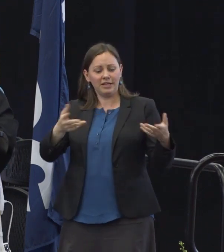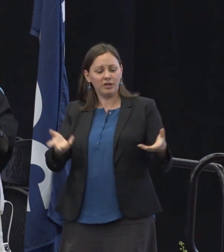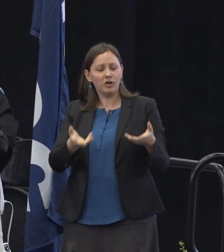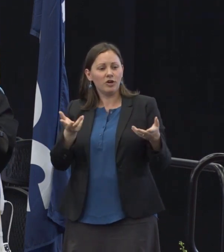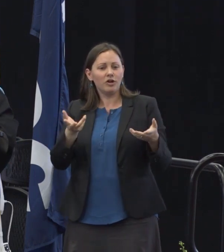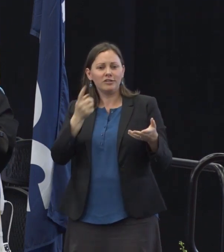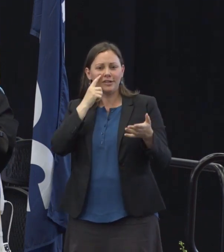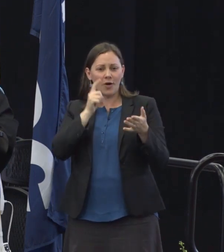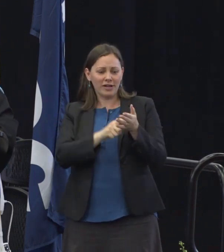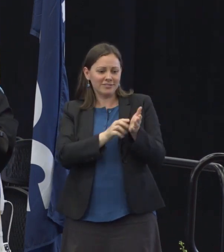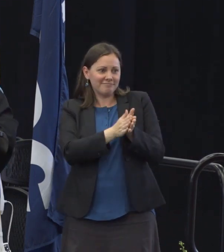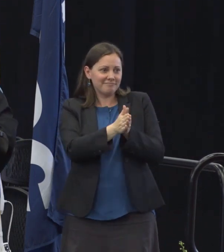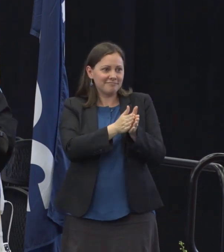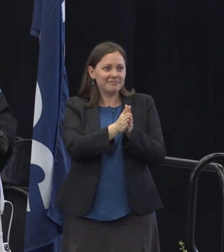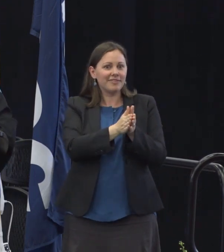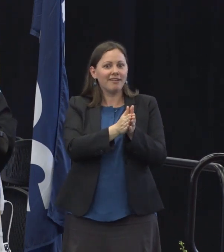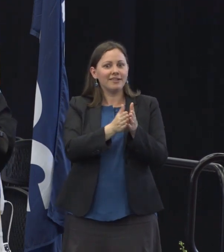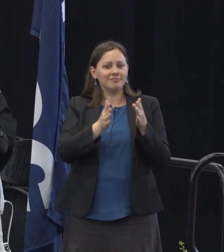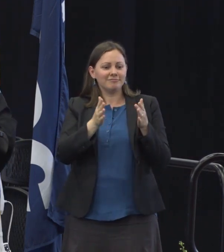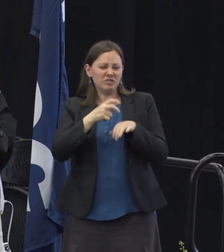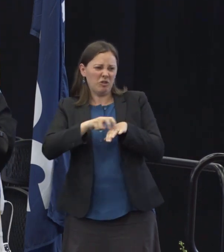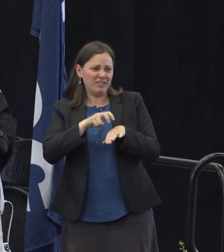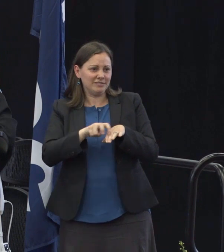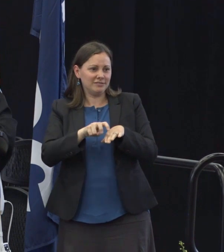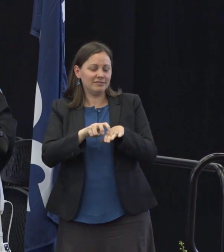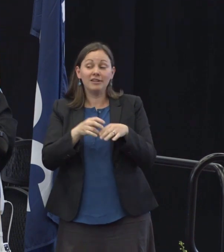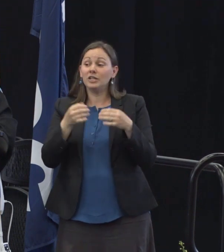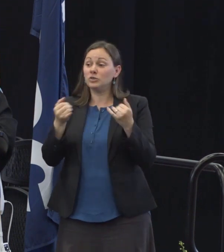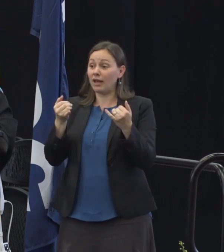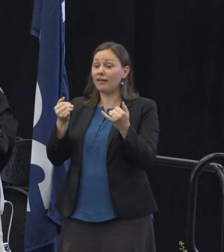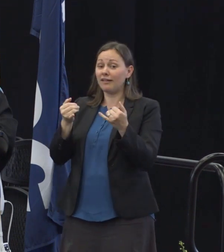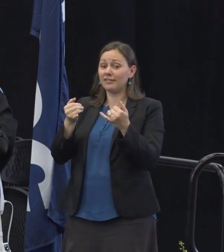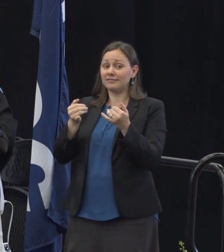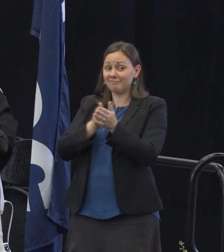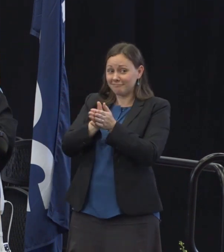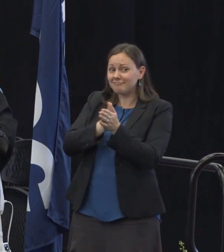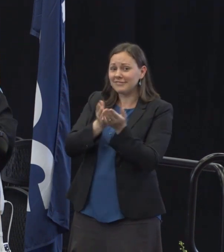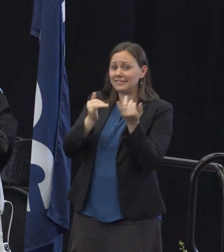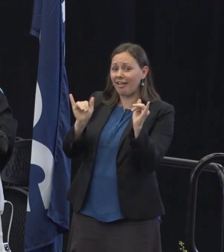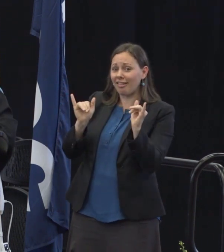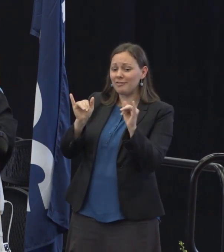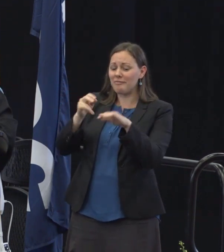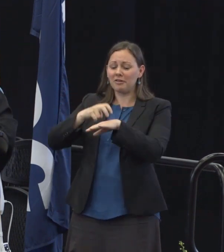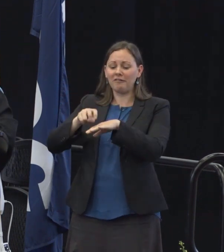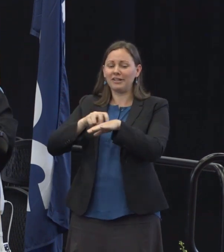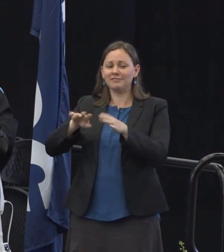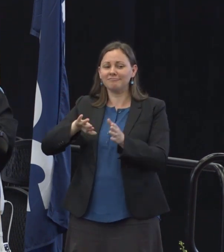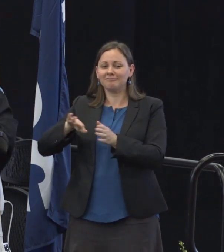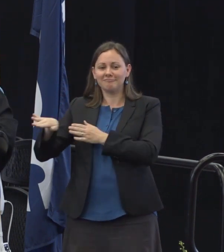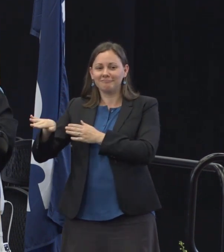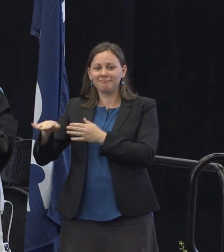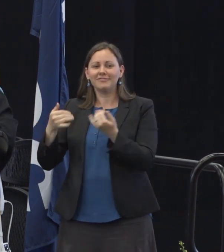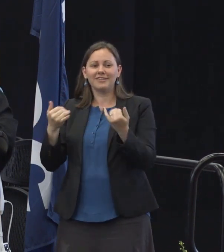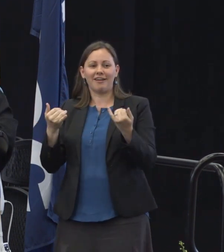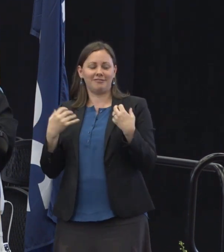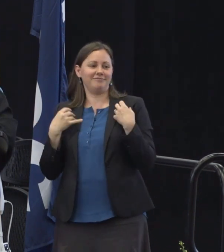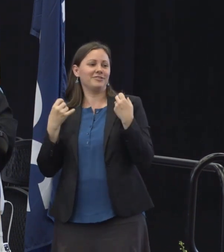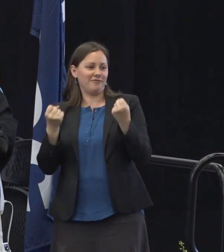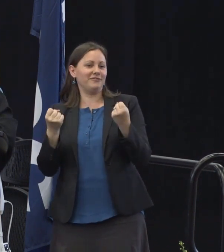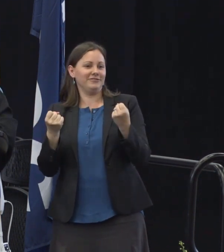nervous. Today, I see the same enthusiasm. But the anxiousness is gone, but in its